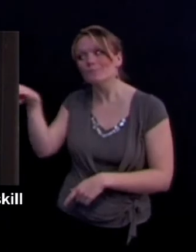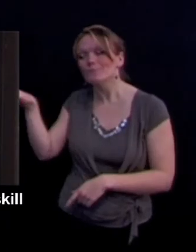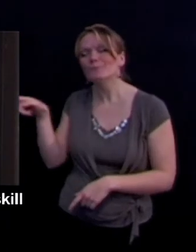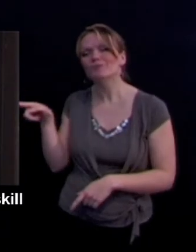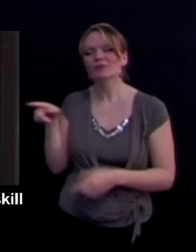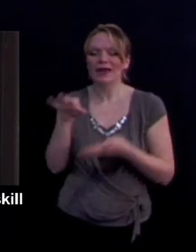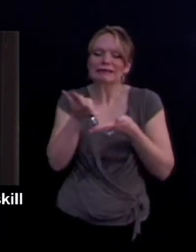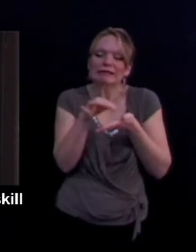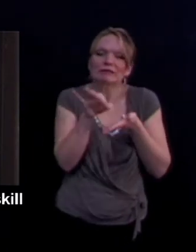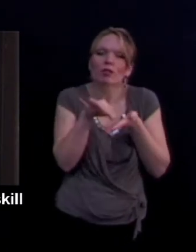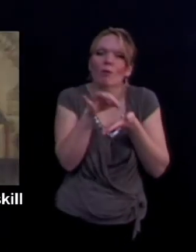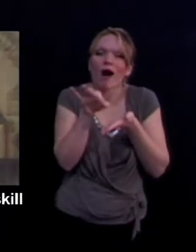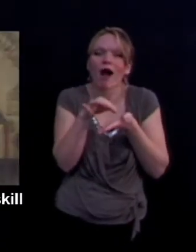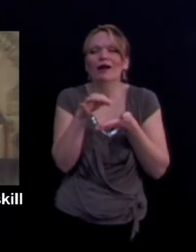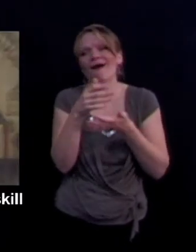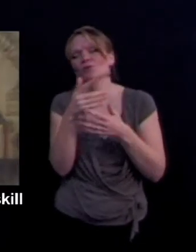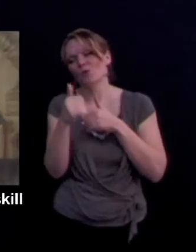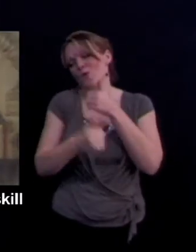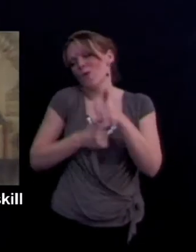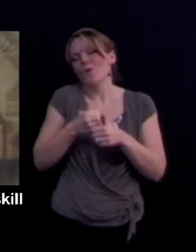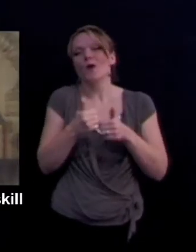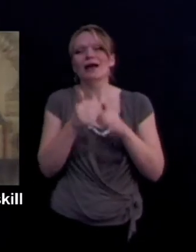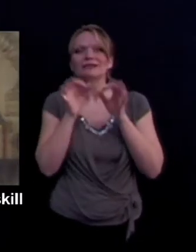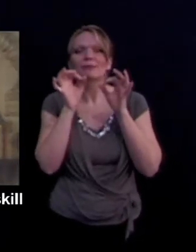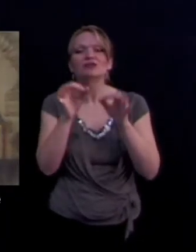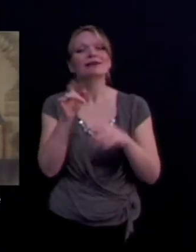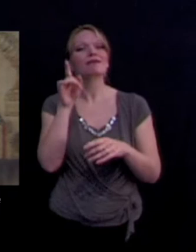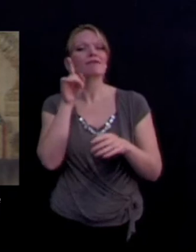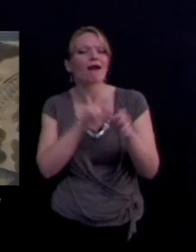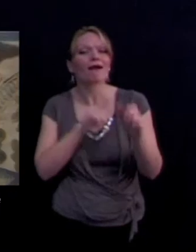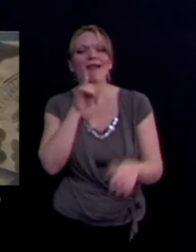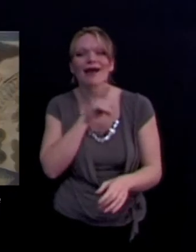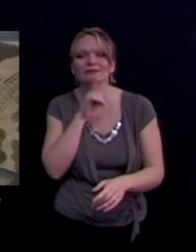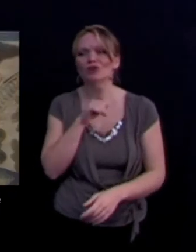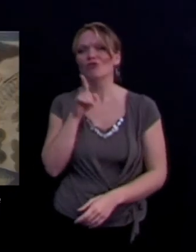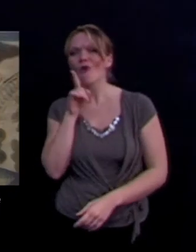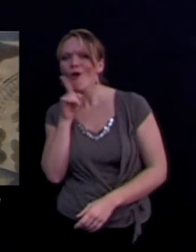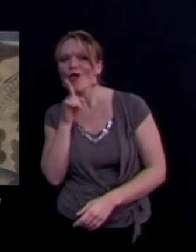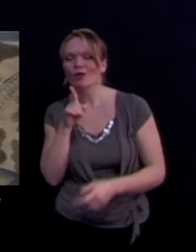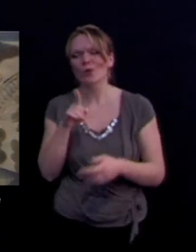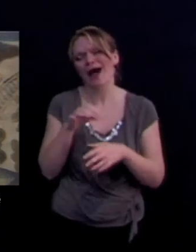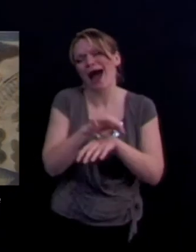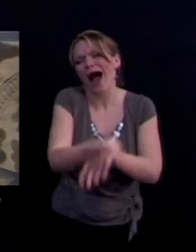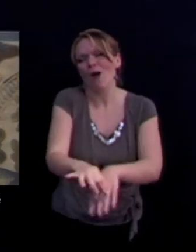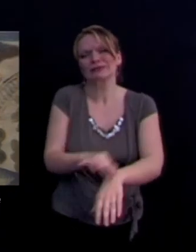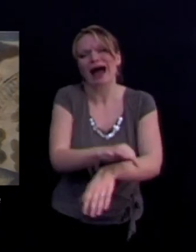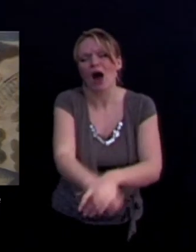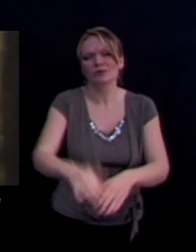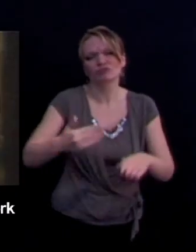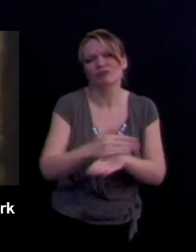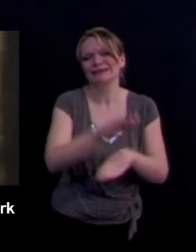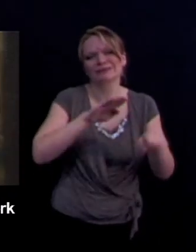Needlework was a highly regarded skill, and young women and girls would spend hours getting to the required standard to